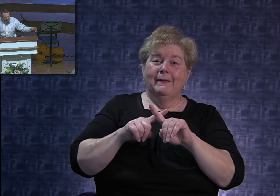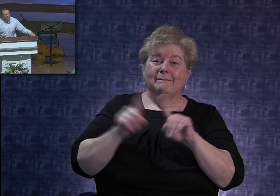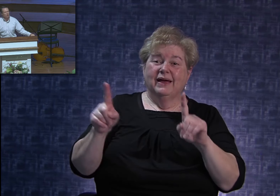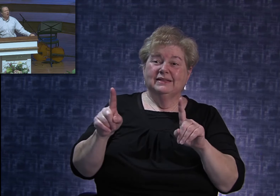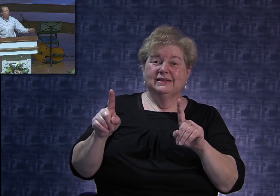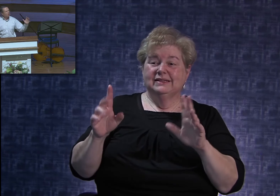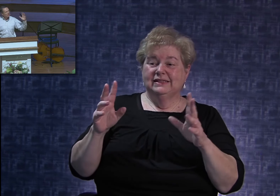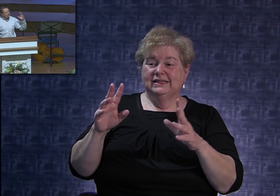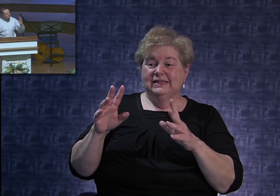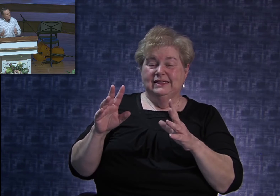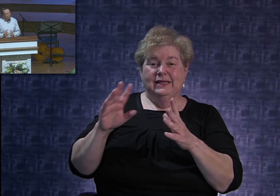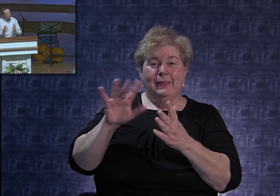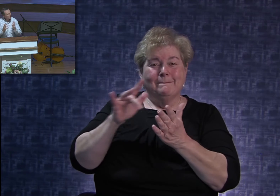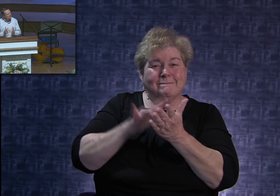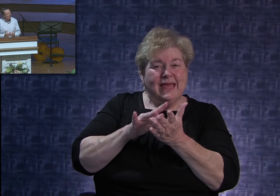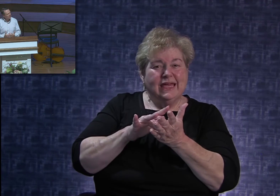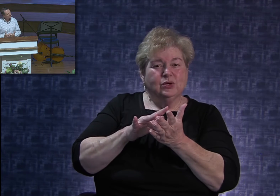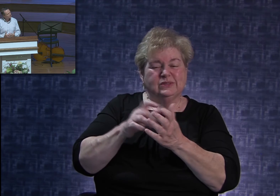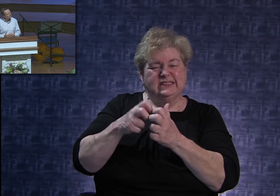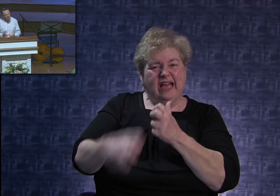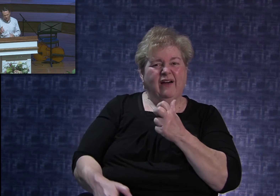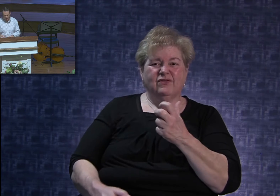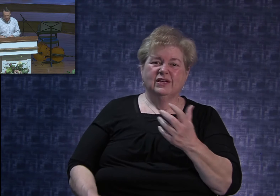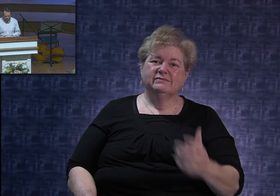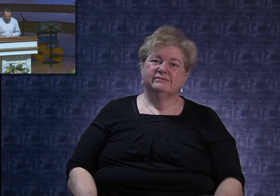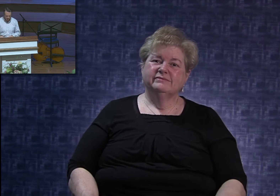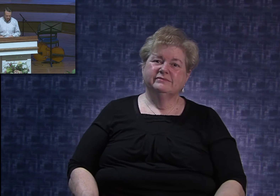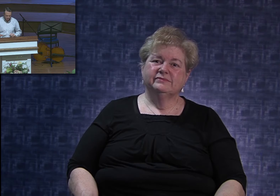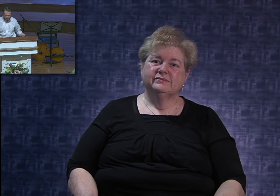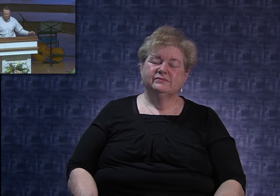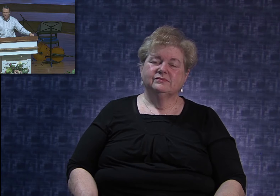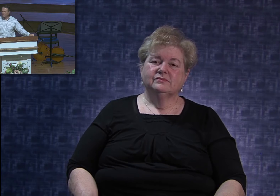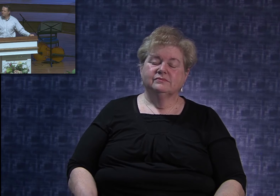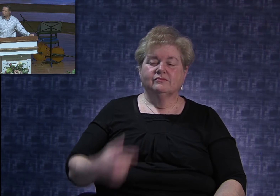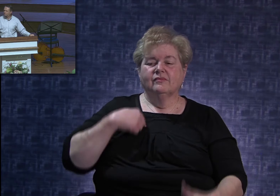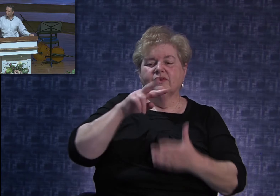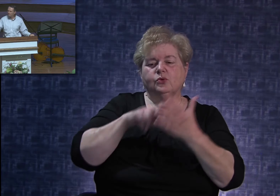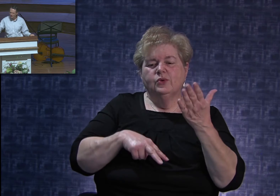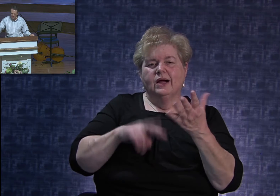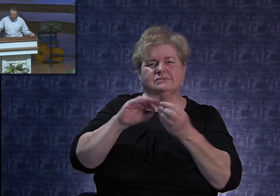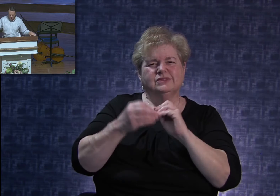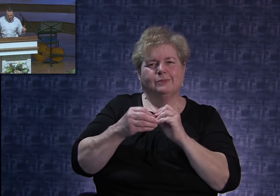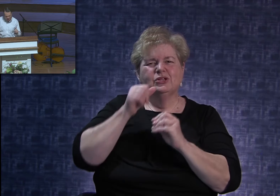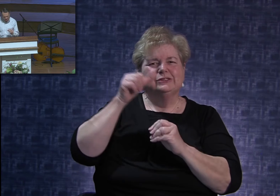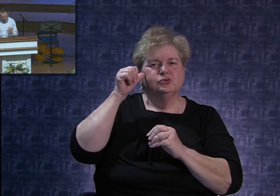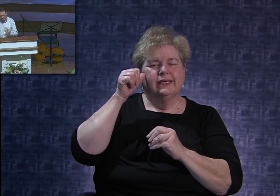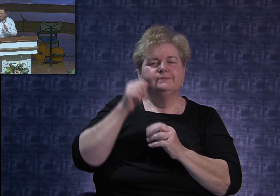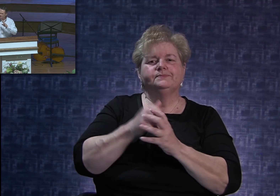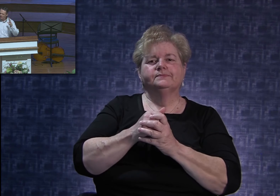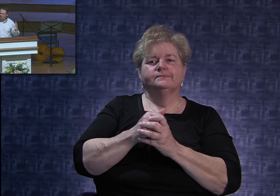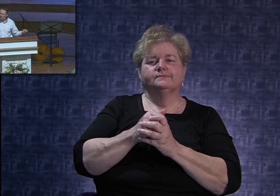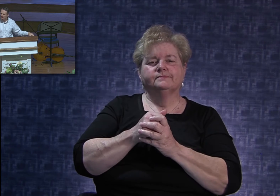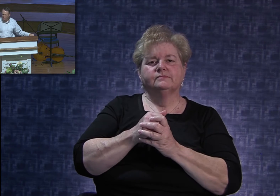the beginning is hard, the middle is tough. You know, I read a statistic yesterday that,